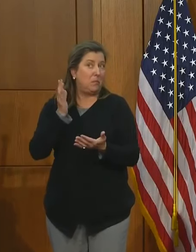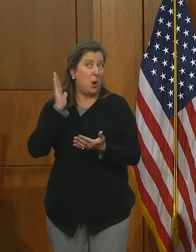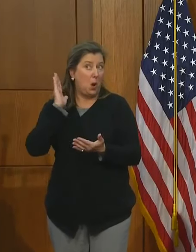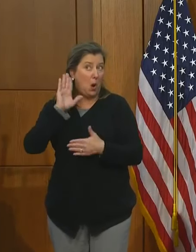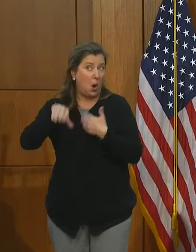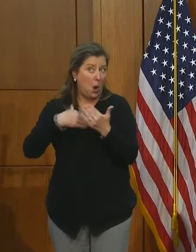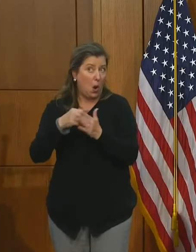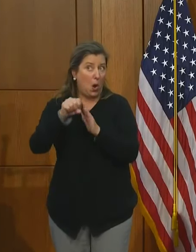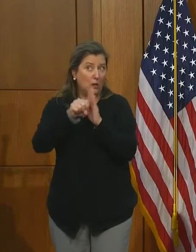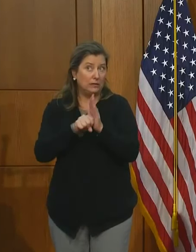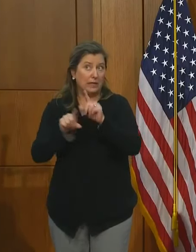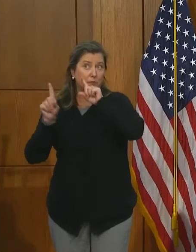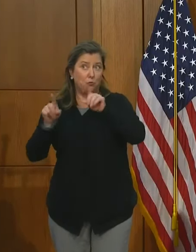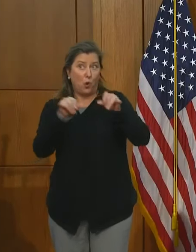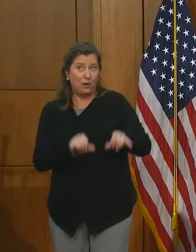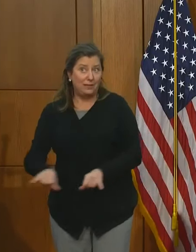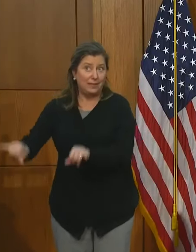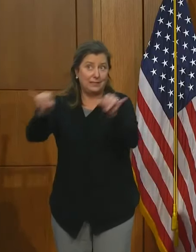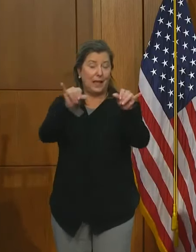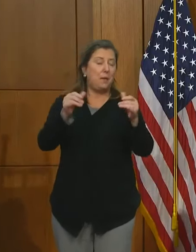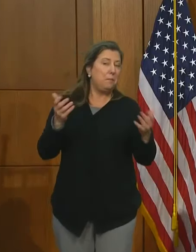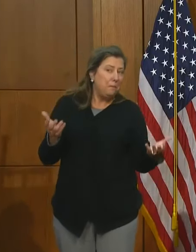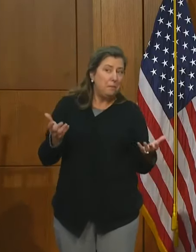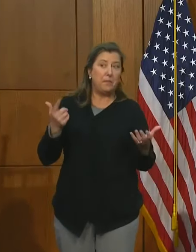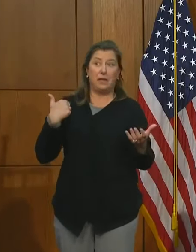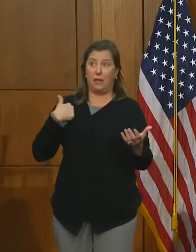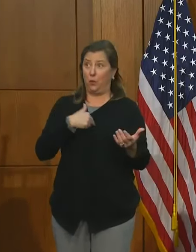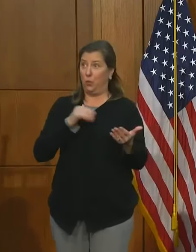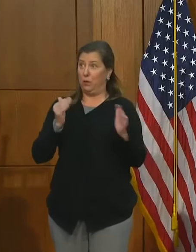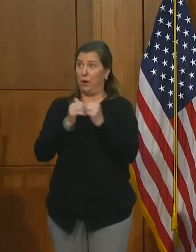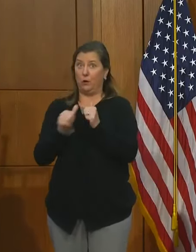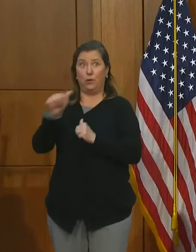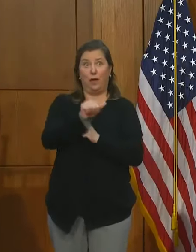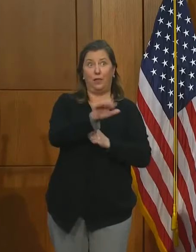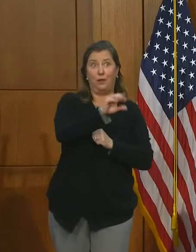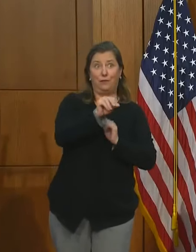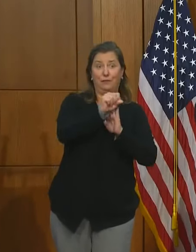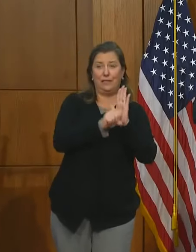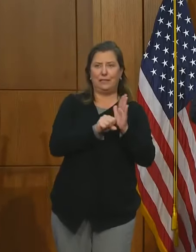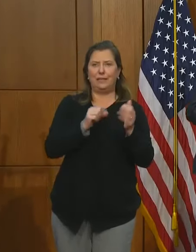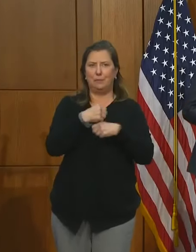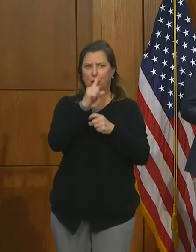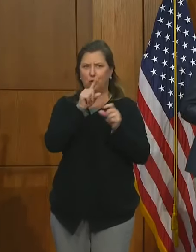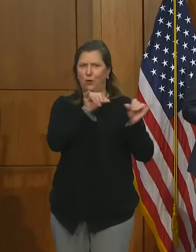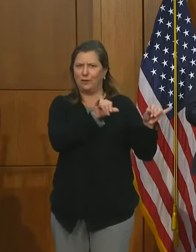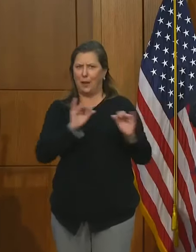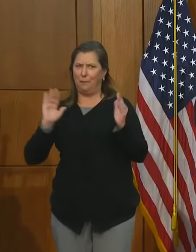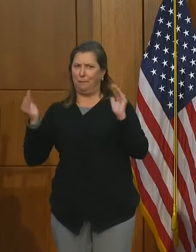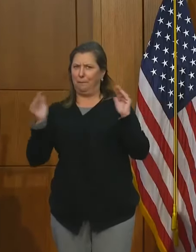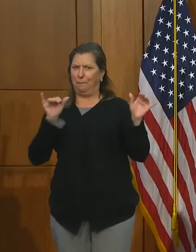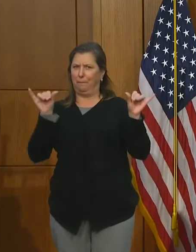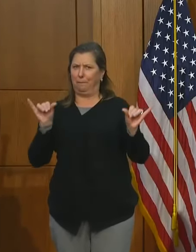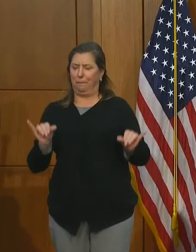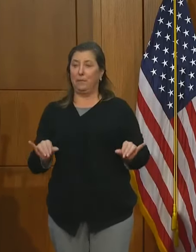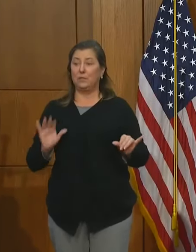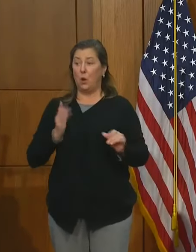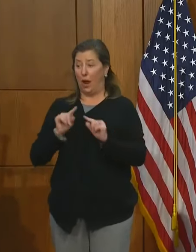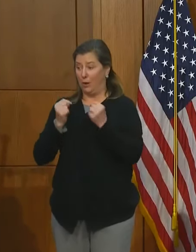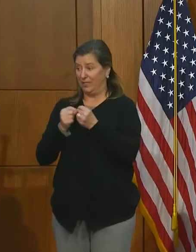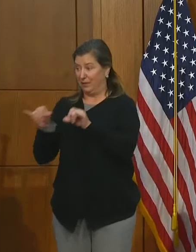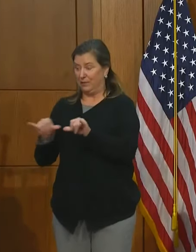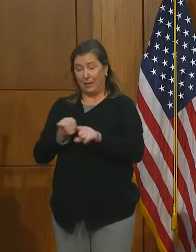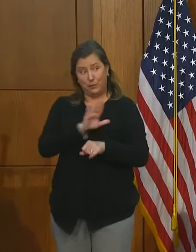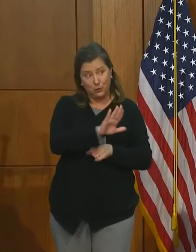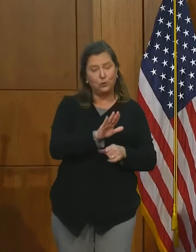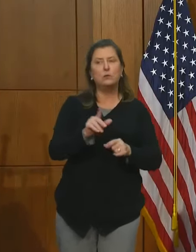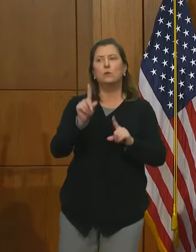are reporting uniformly, because if we're going to be compared to all 50 states, I want to make sure it's apples to apples. And so our team did the same thing you did, which is talk